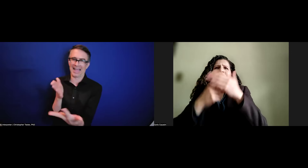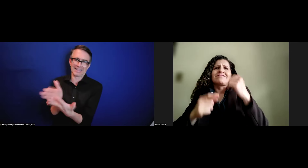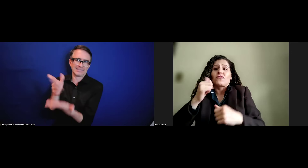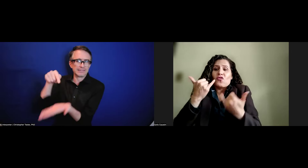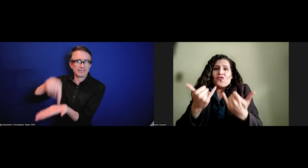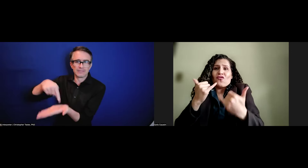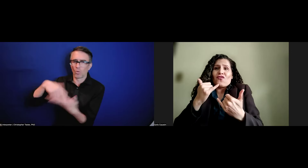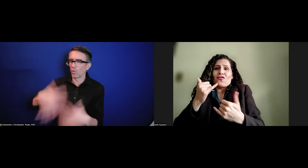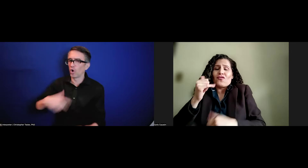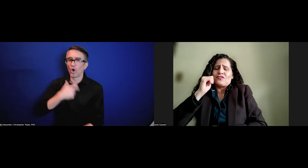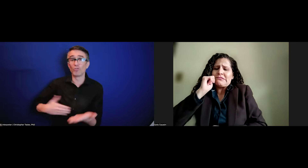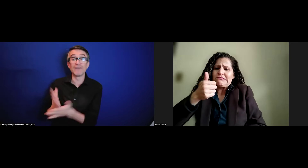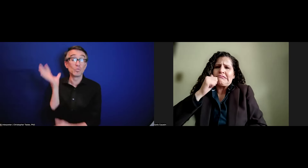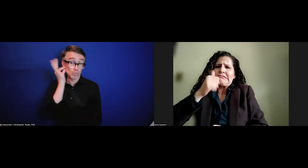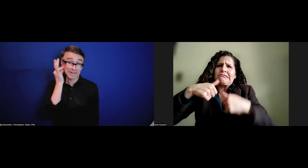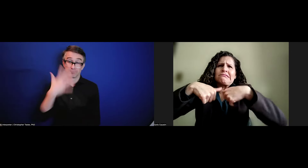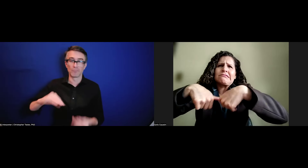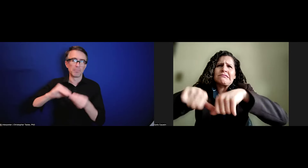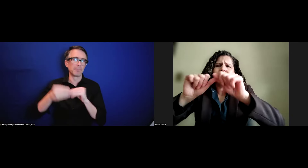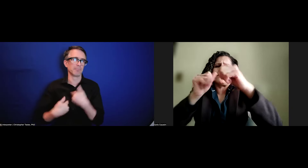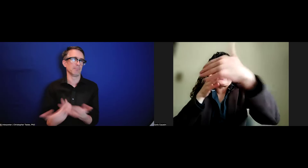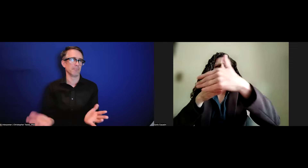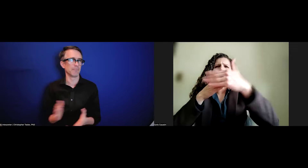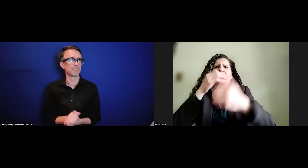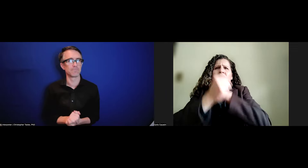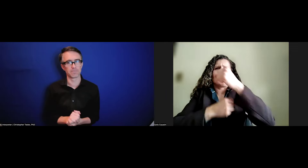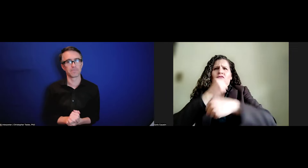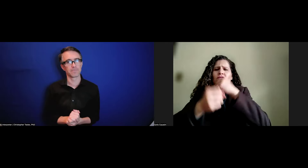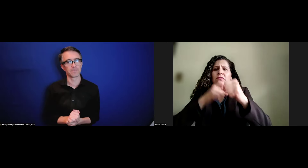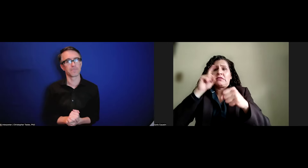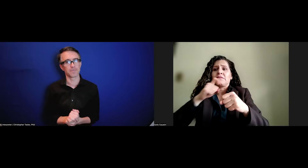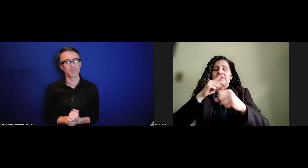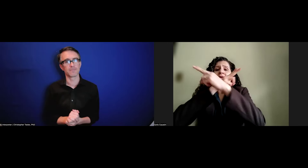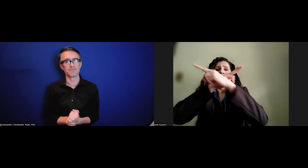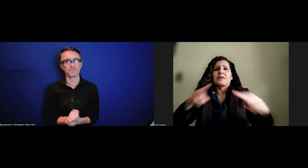We are not only talking about an issue of technical or administrative barriers.